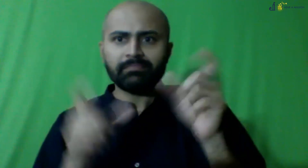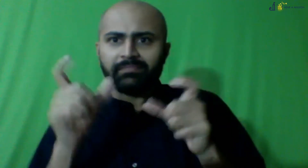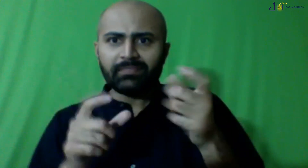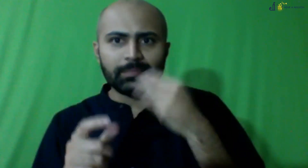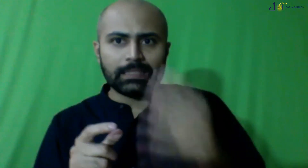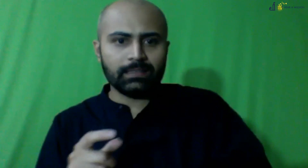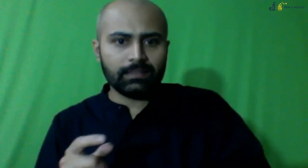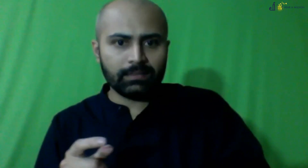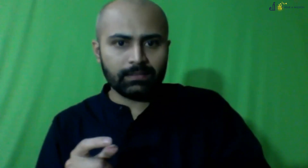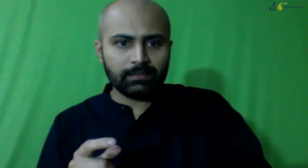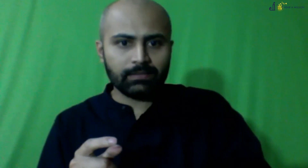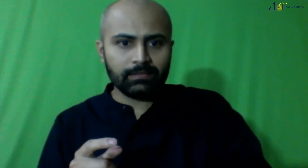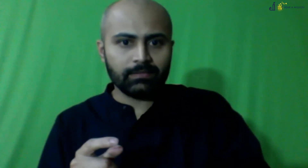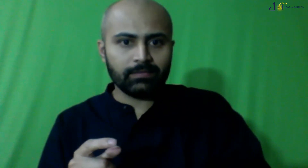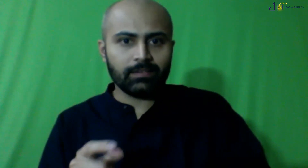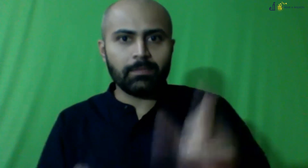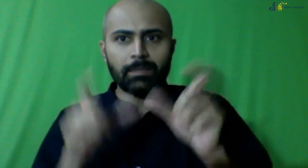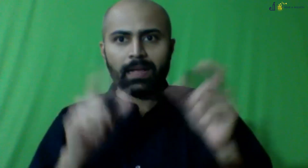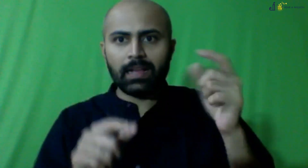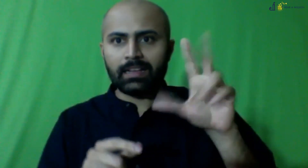on no option.